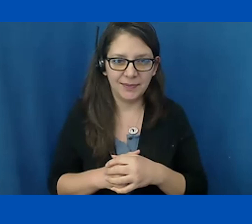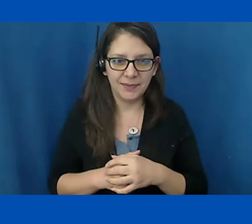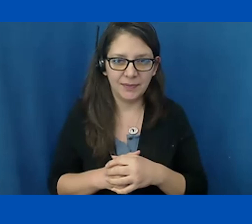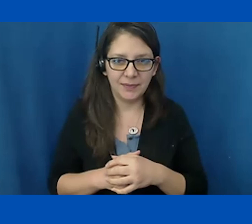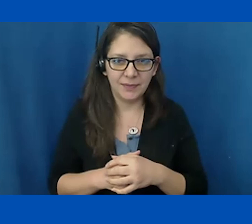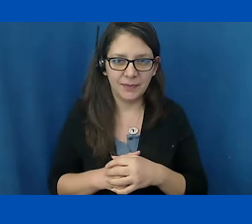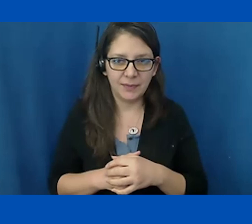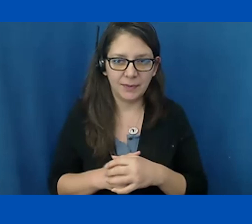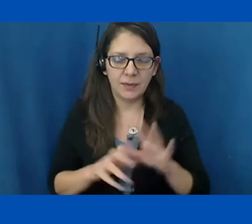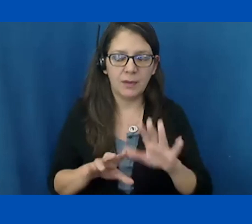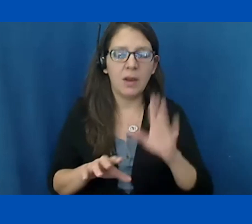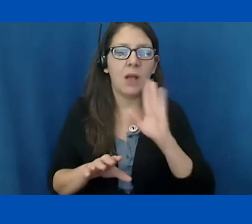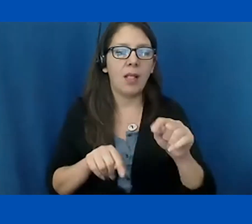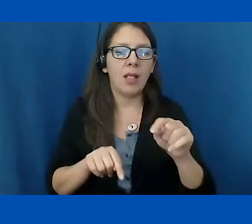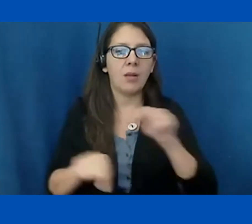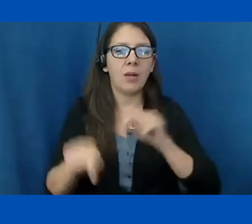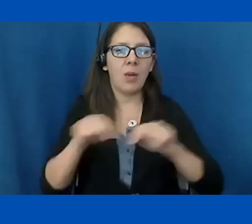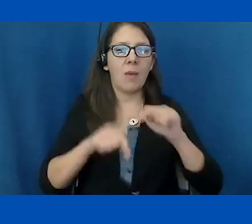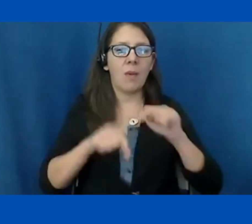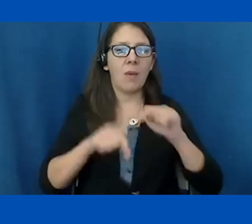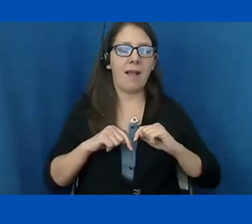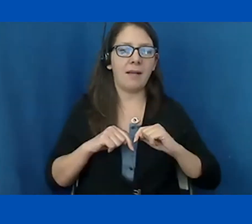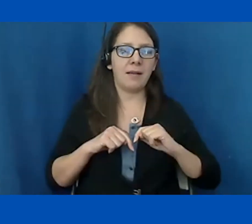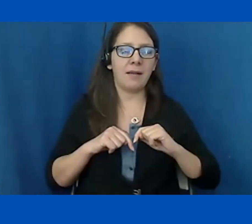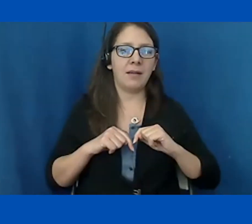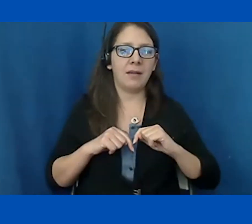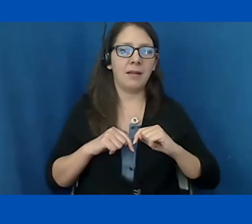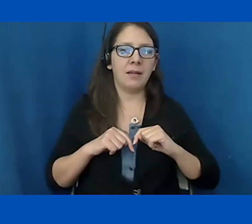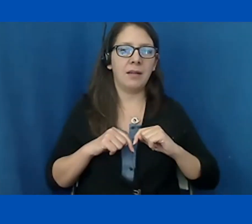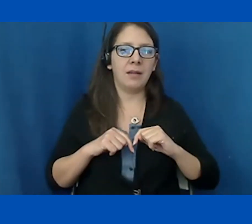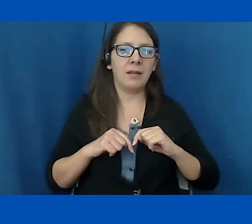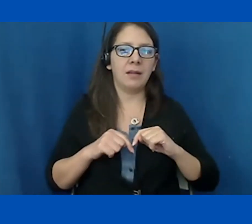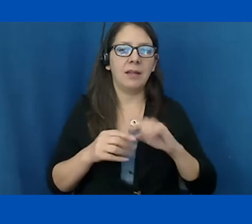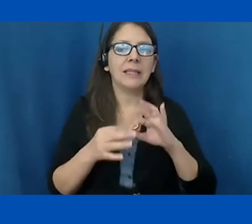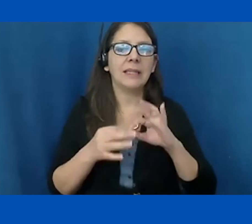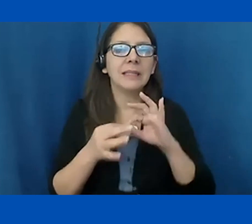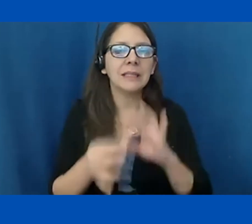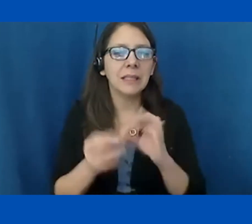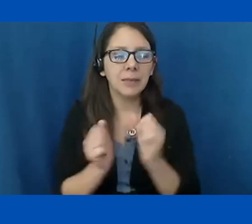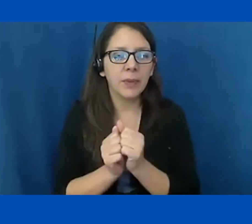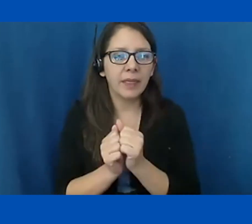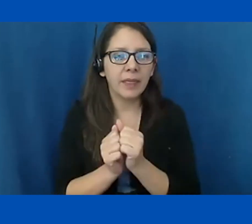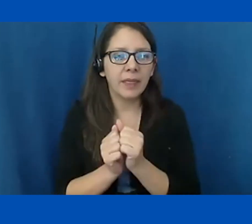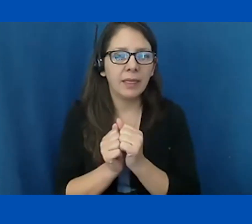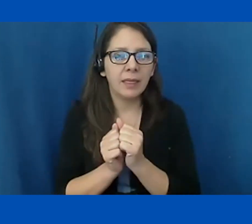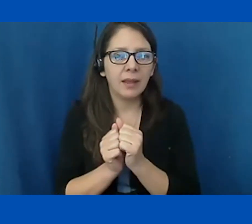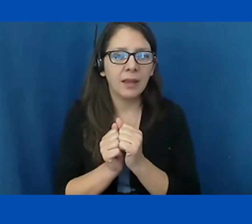I'll go back a little bit in terms of, um,